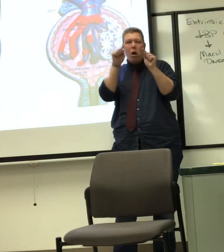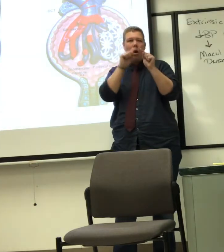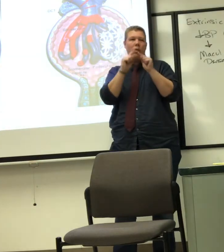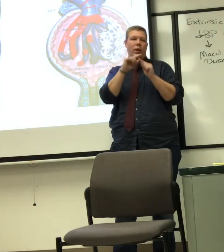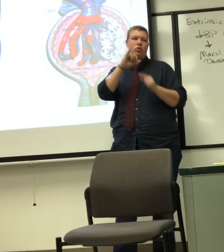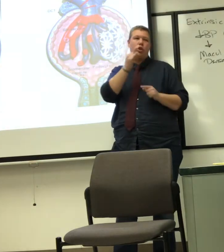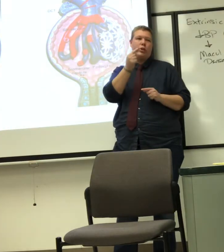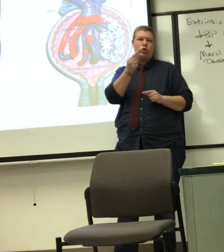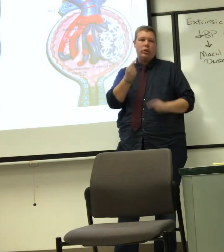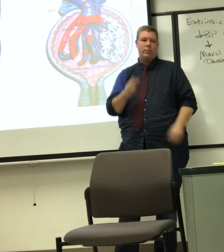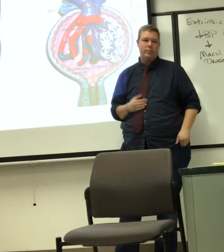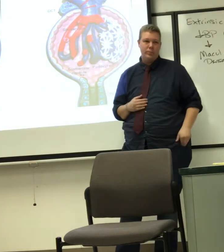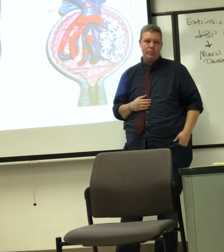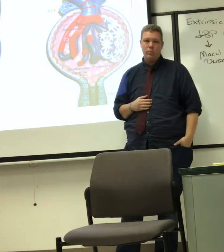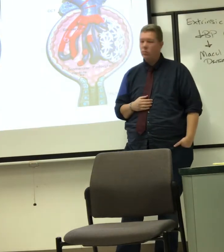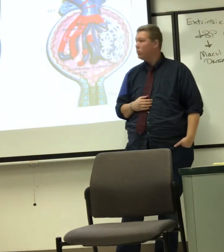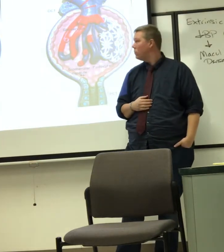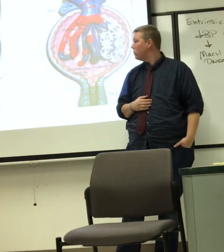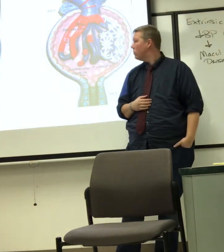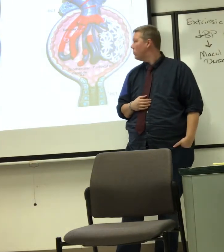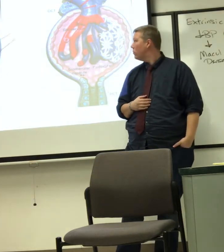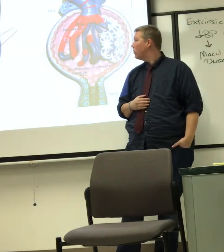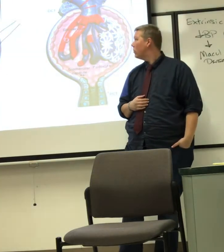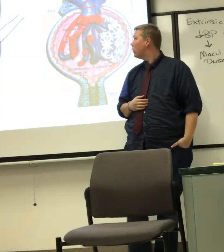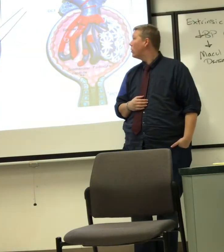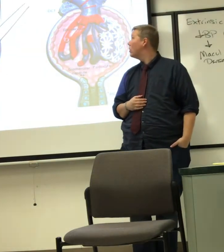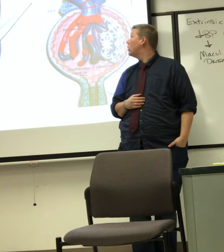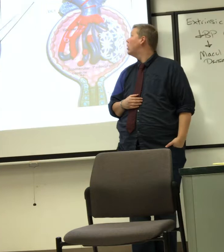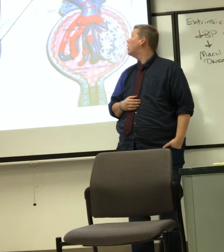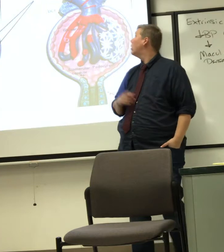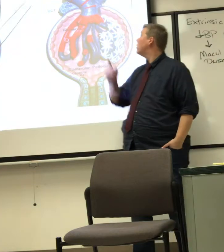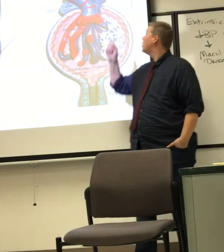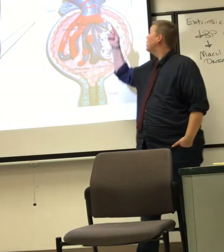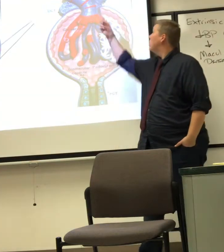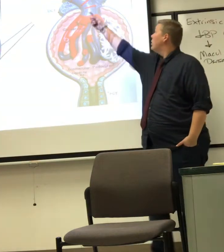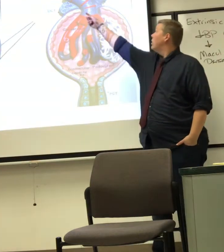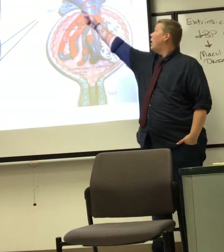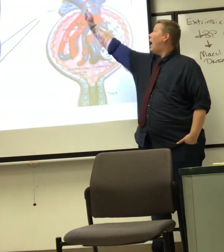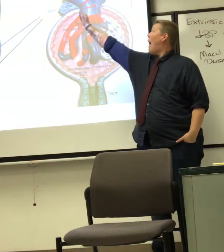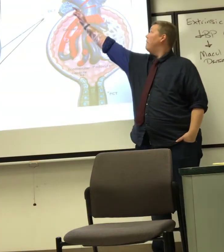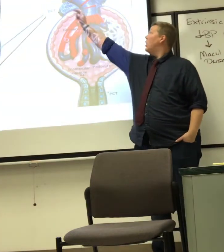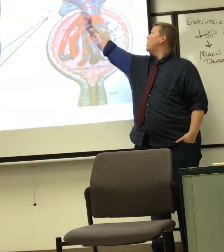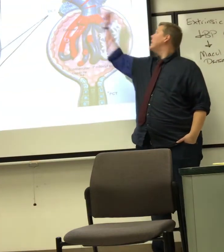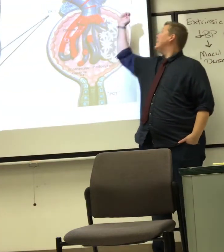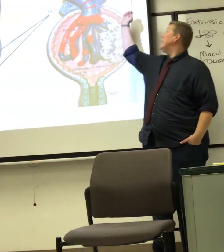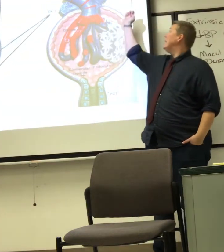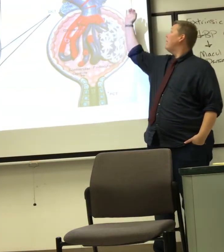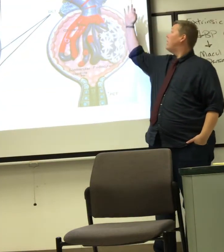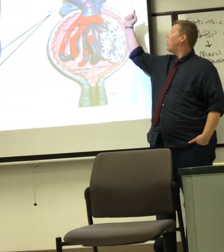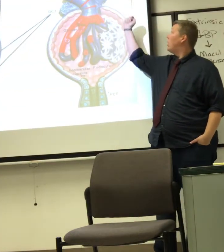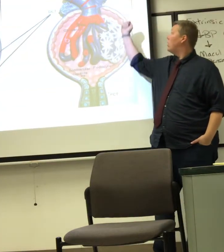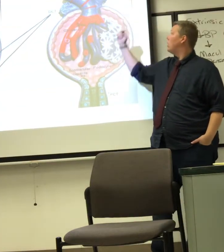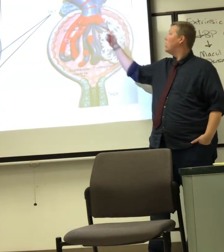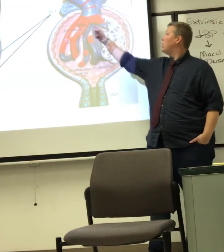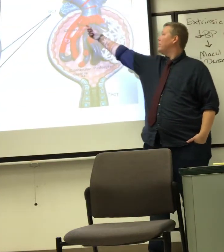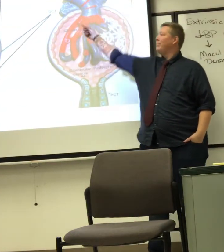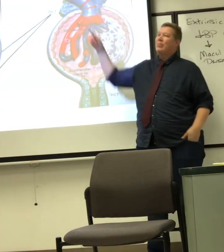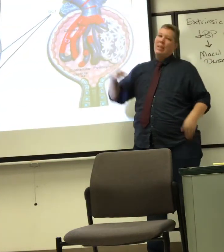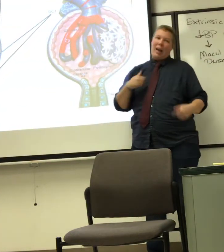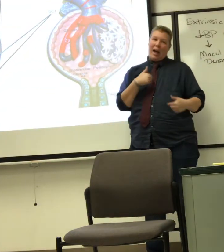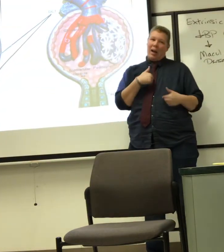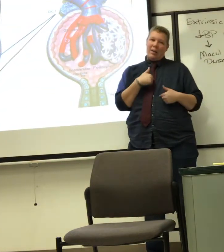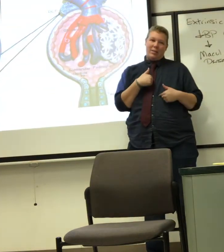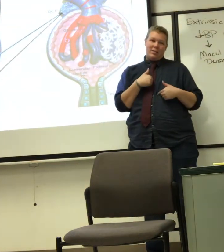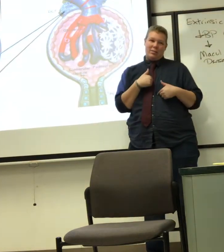too. But that's afferent, that's efferent. You can see it's labeled over here. Okay. Now here, the model maker, I didn't make this slide. I would not call